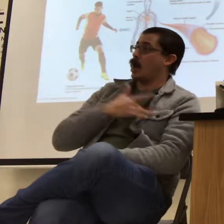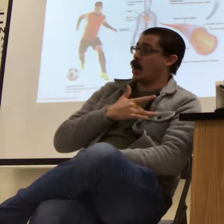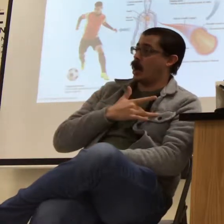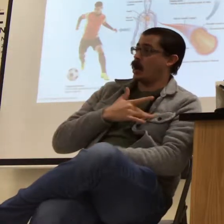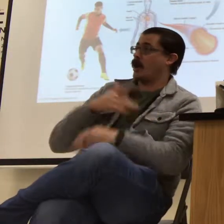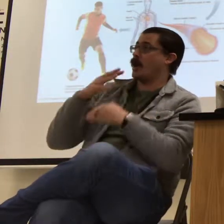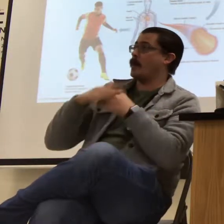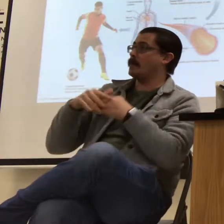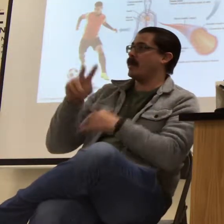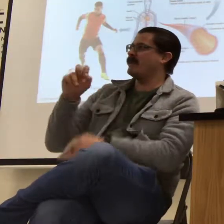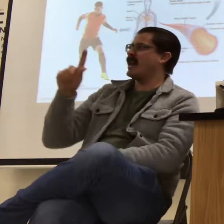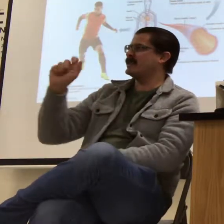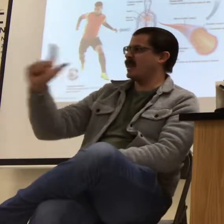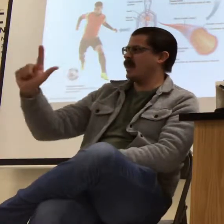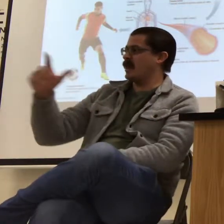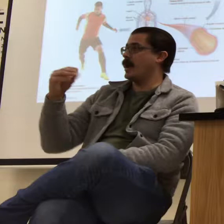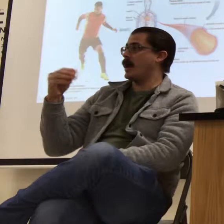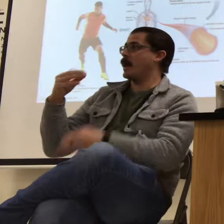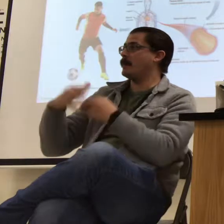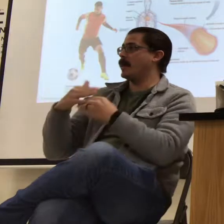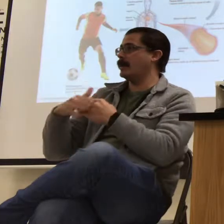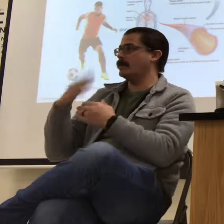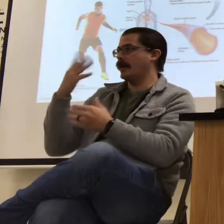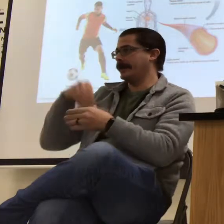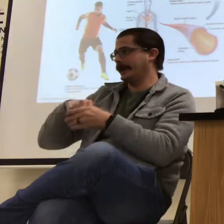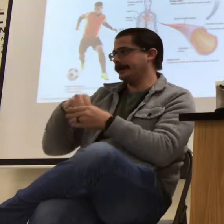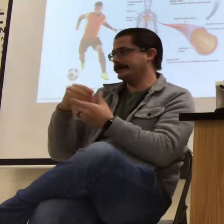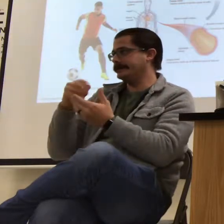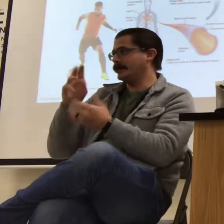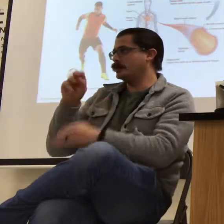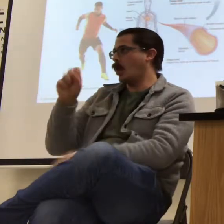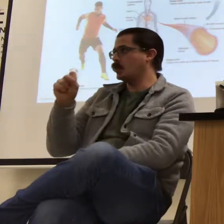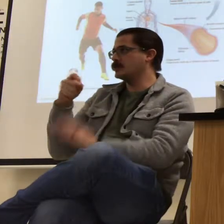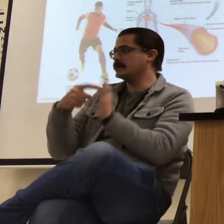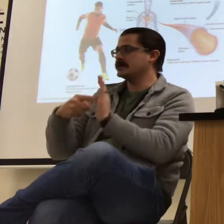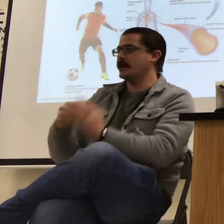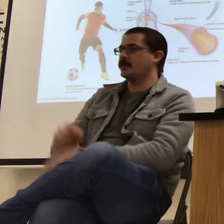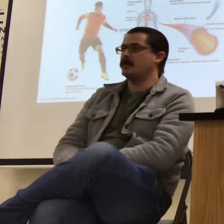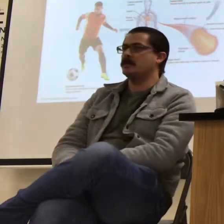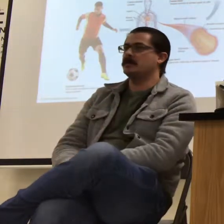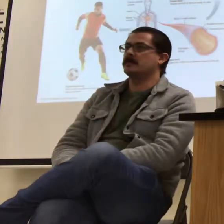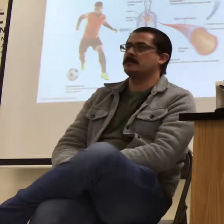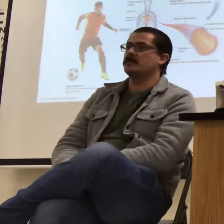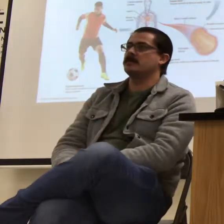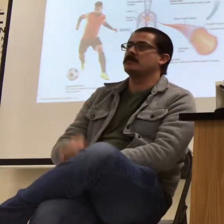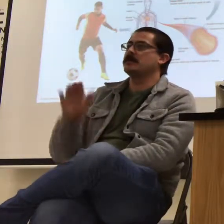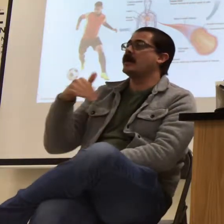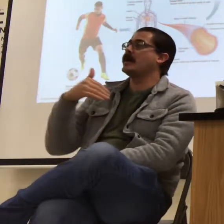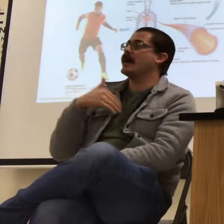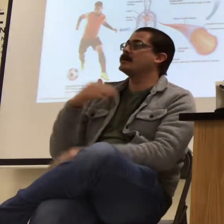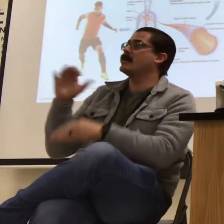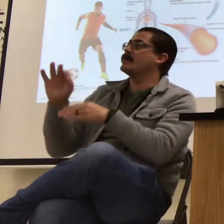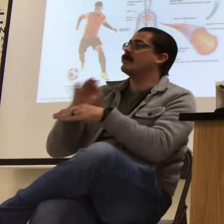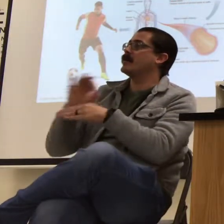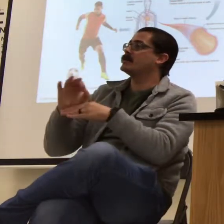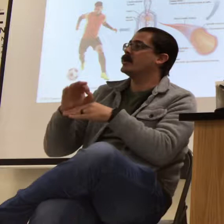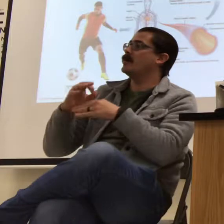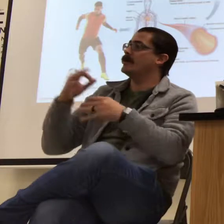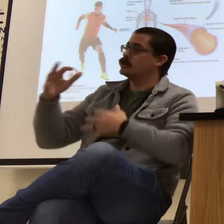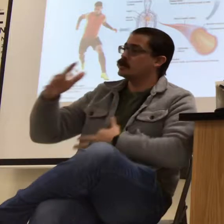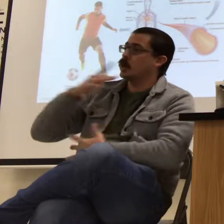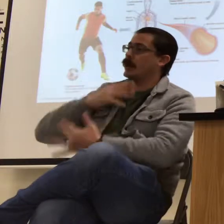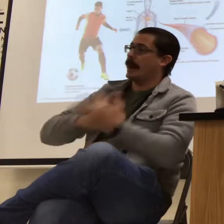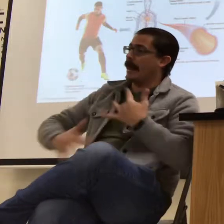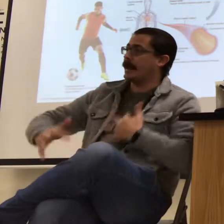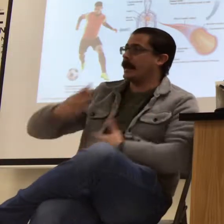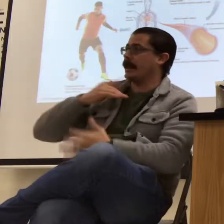vessels, and blood. So I won't relist it. It's already in your notes as an example. But that has the function of circulating blood,